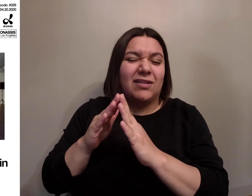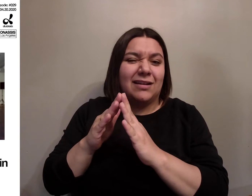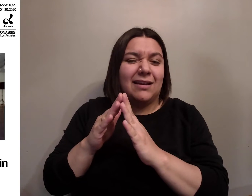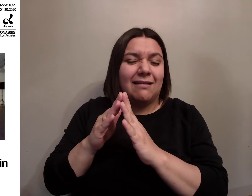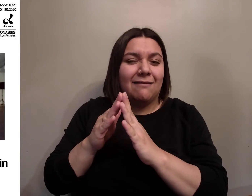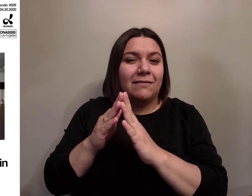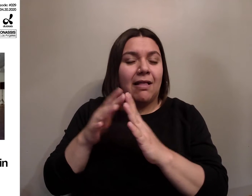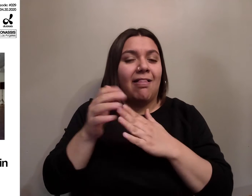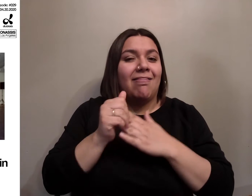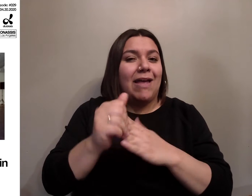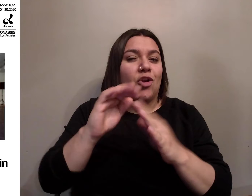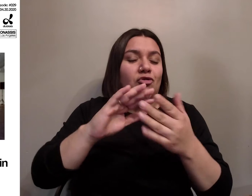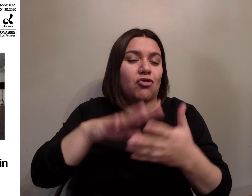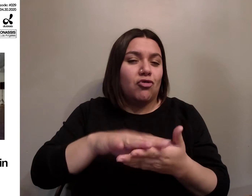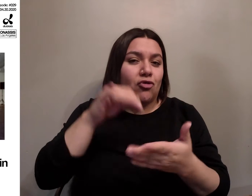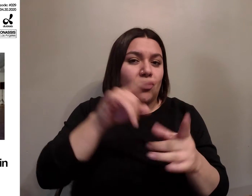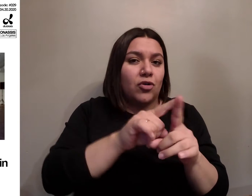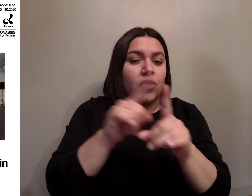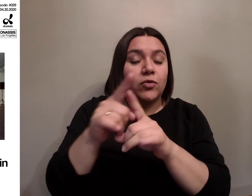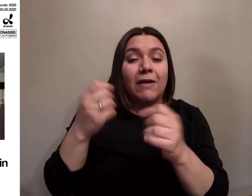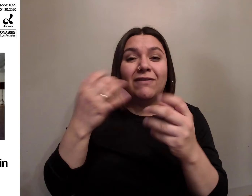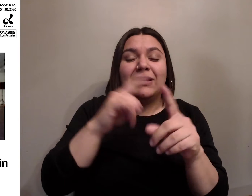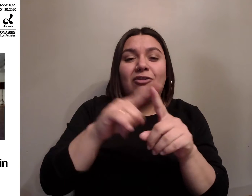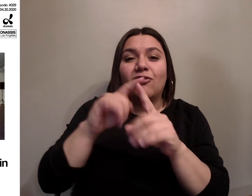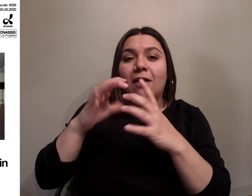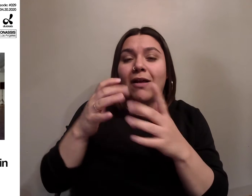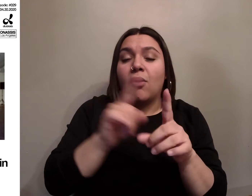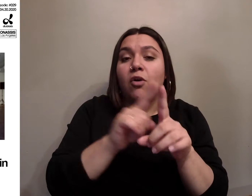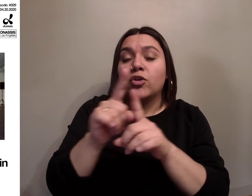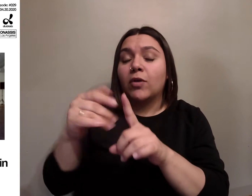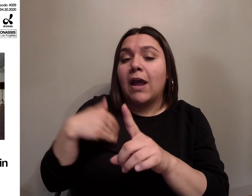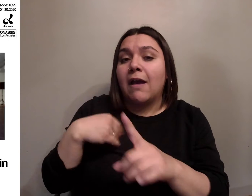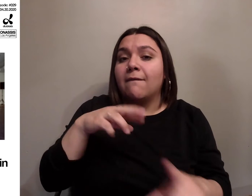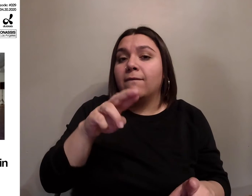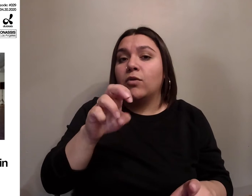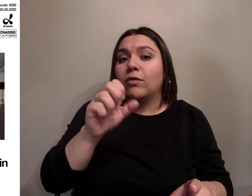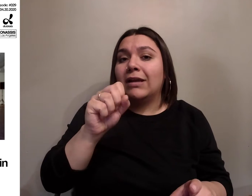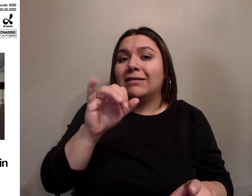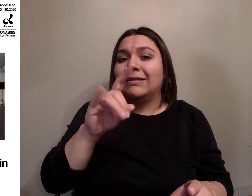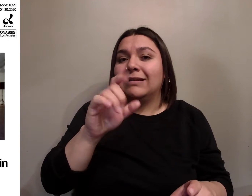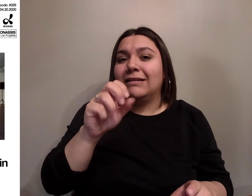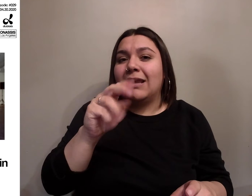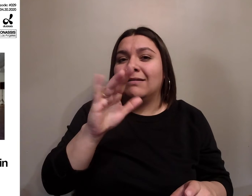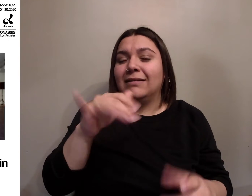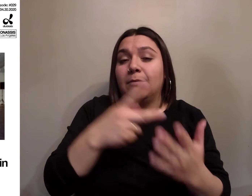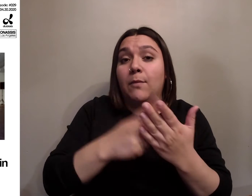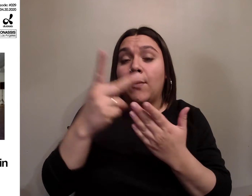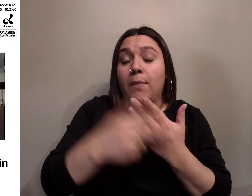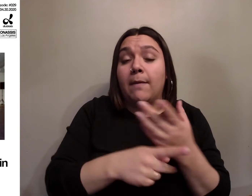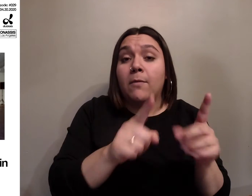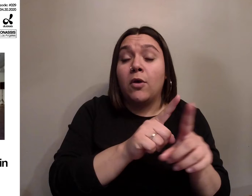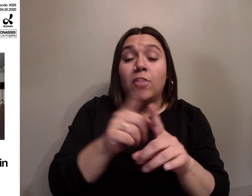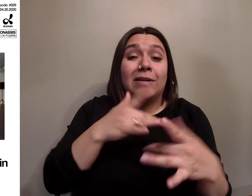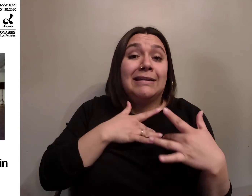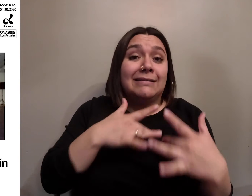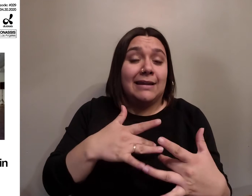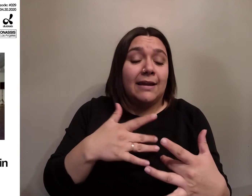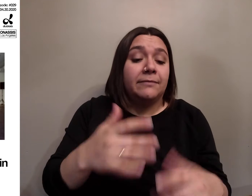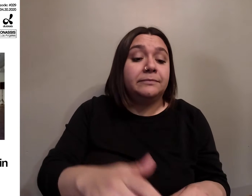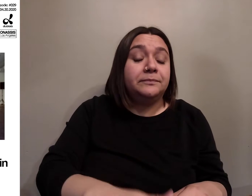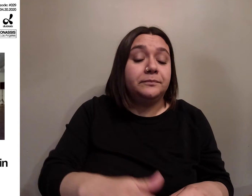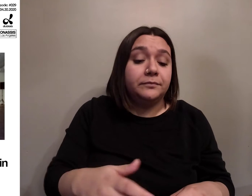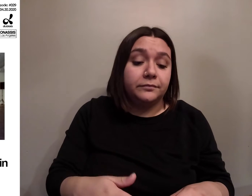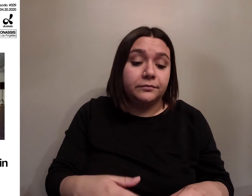learning collaborative platform. We also have a residency program. And really what we do is